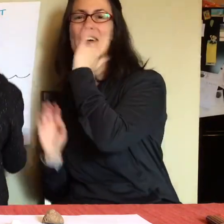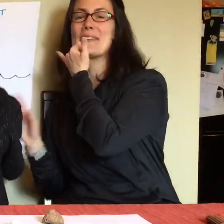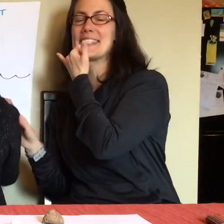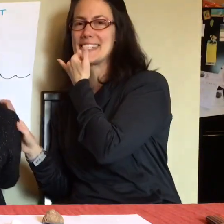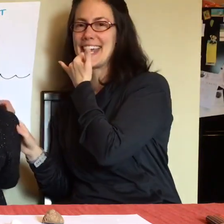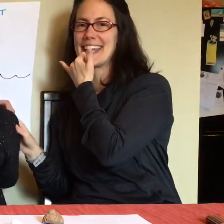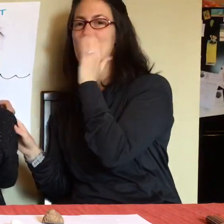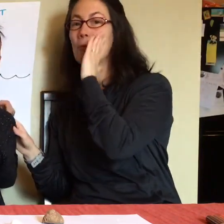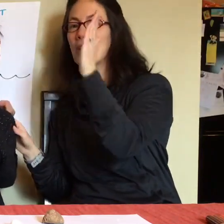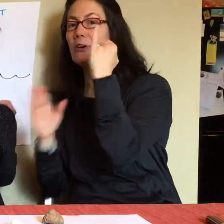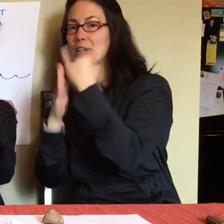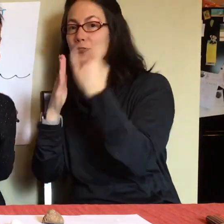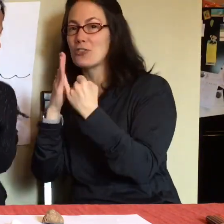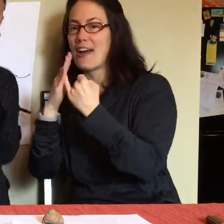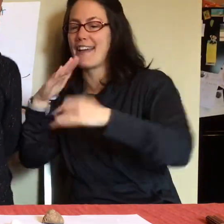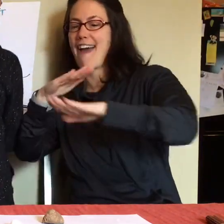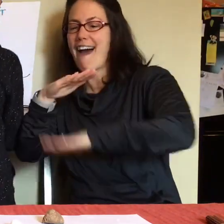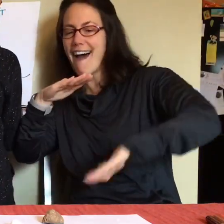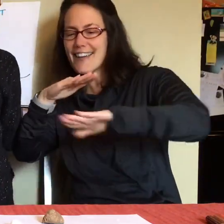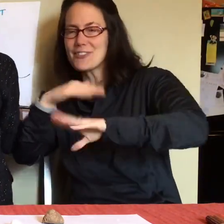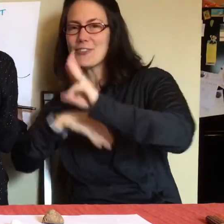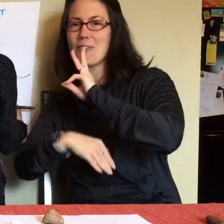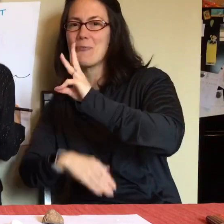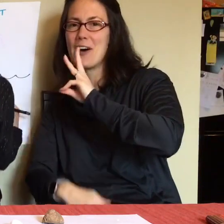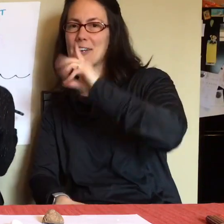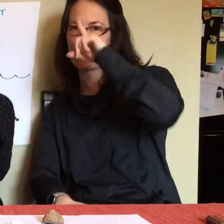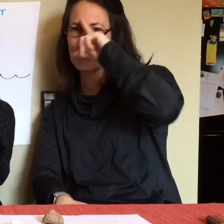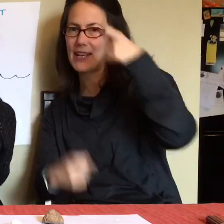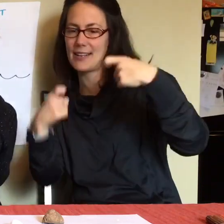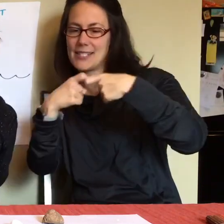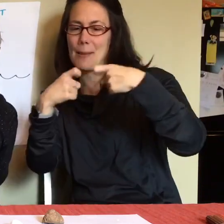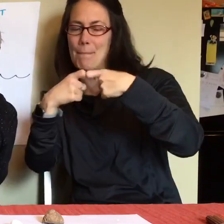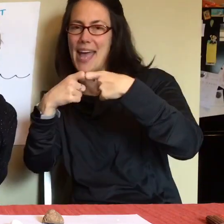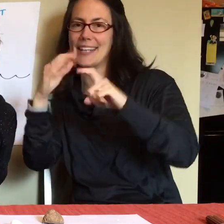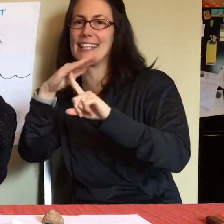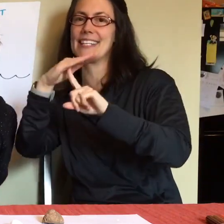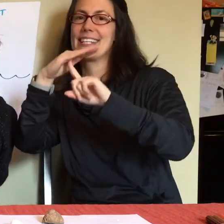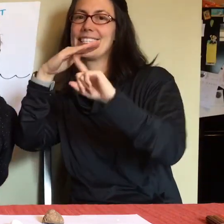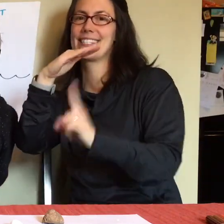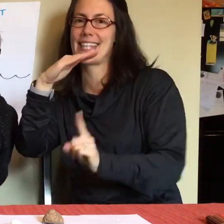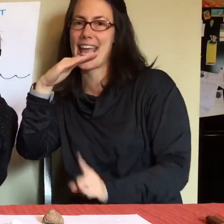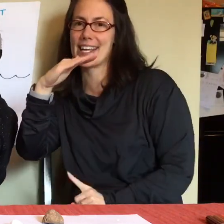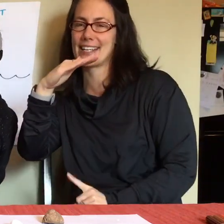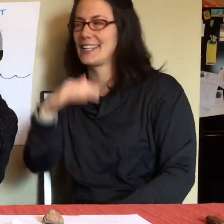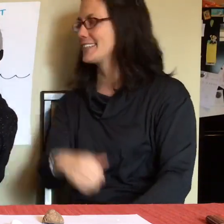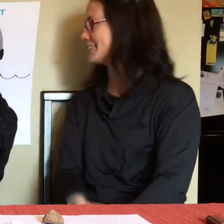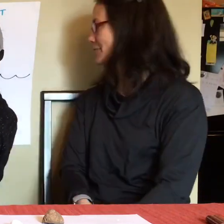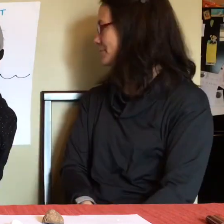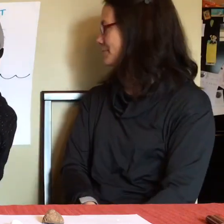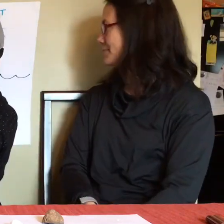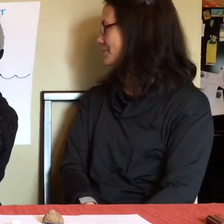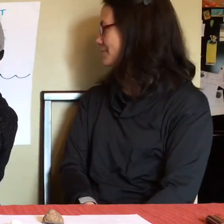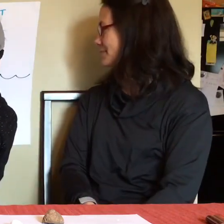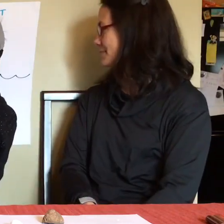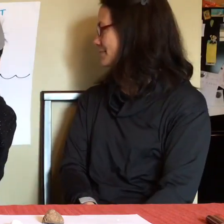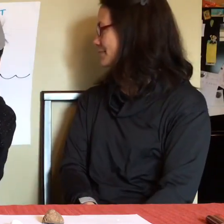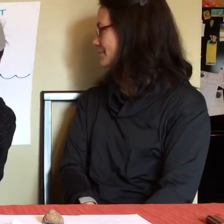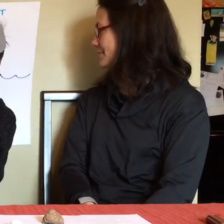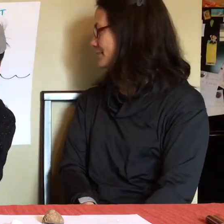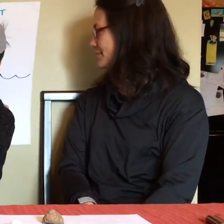a mistake. We're going to draw it under the water because the magnet sank. And then scribble this